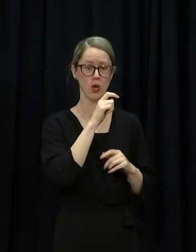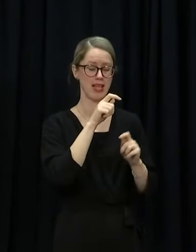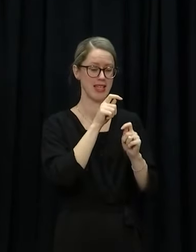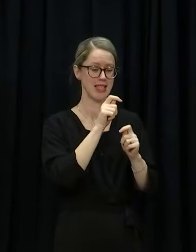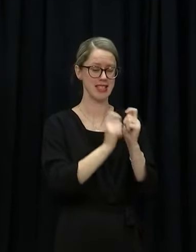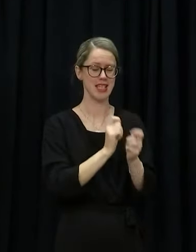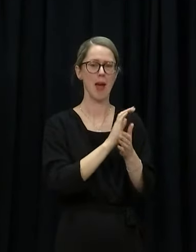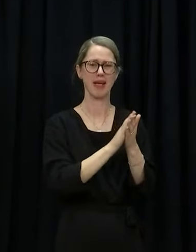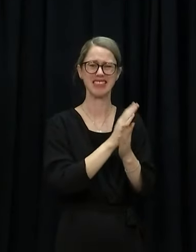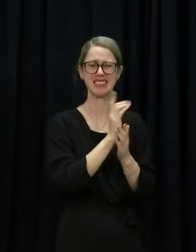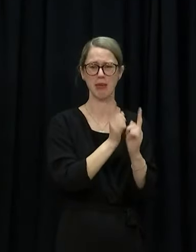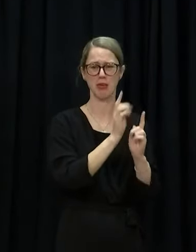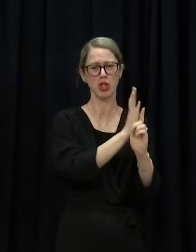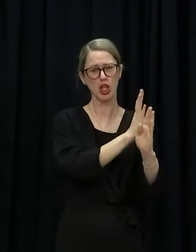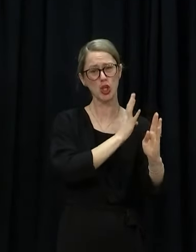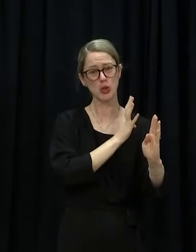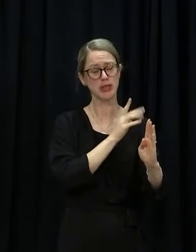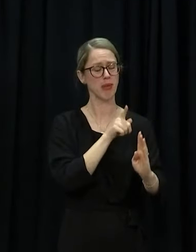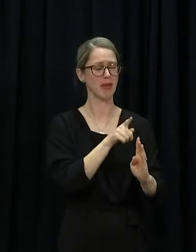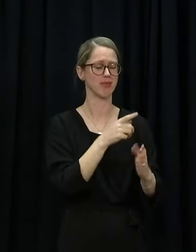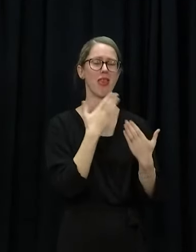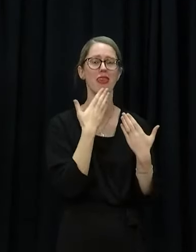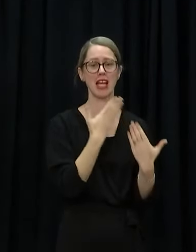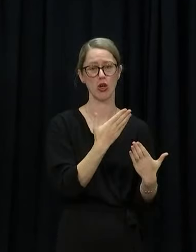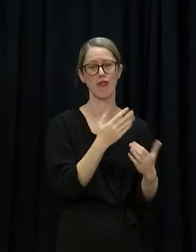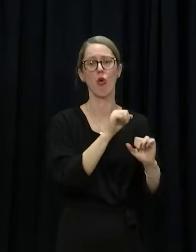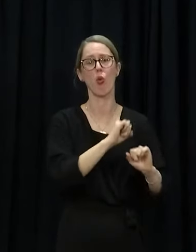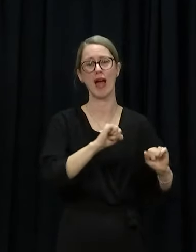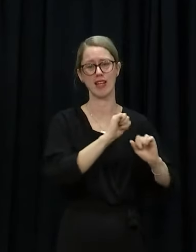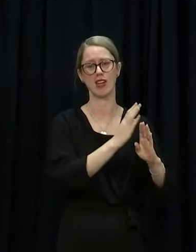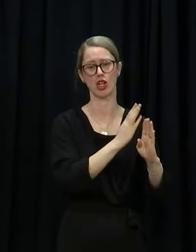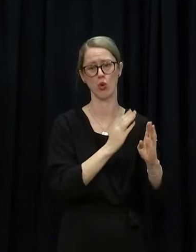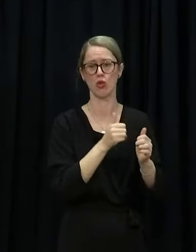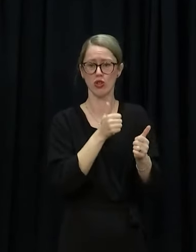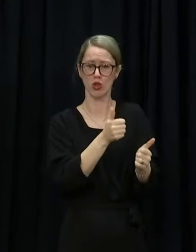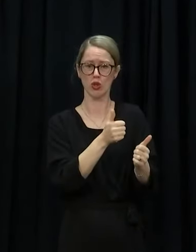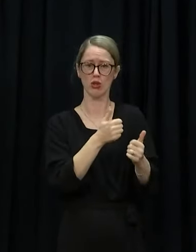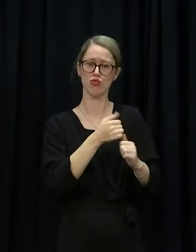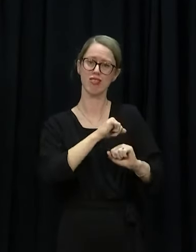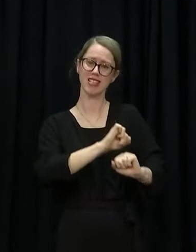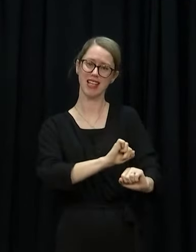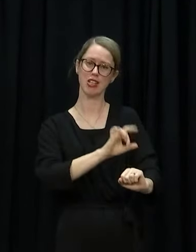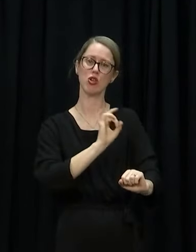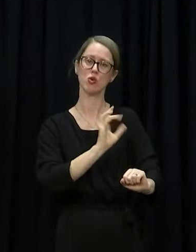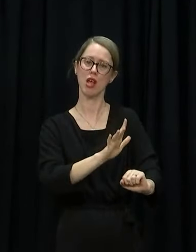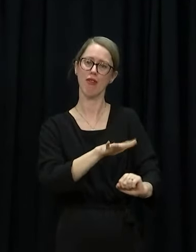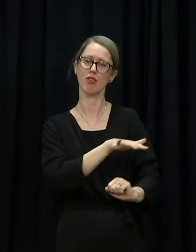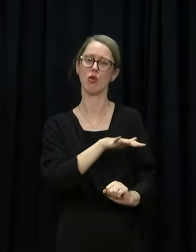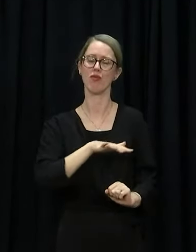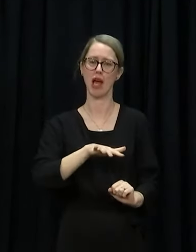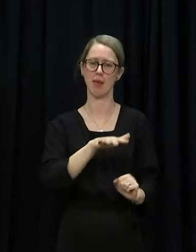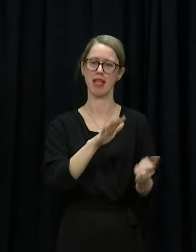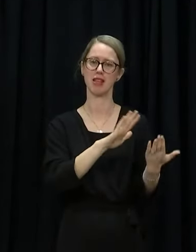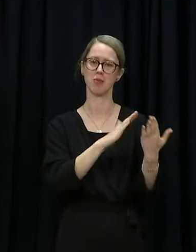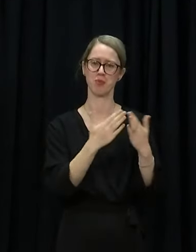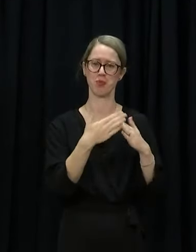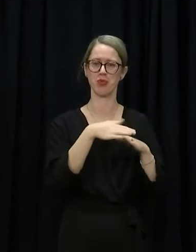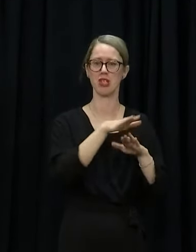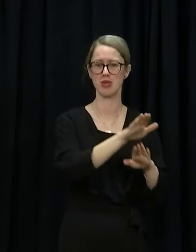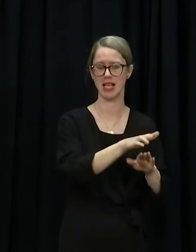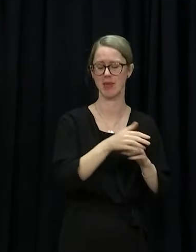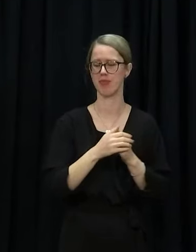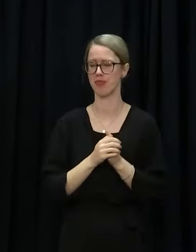in queues, I want you to know that you are doing the right thing for yourself, your family, for your community, and for New Zealand. High